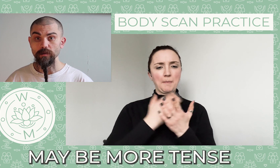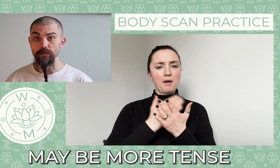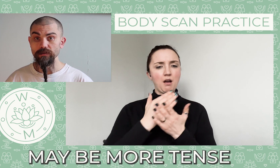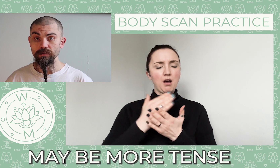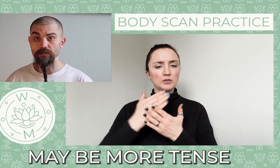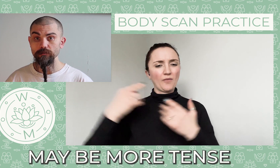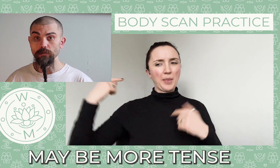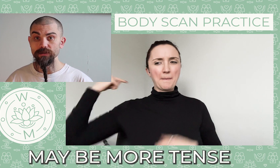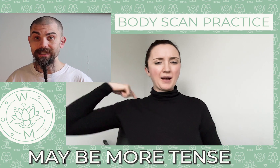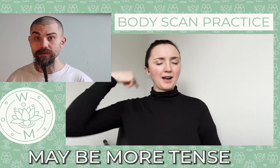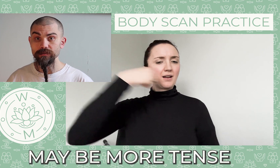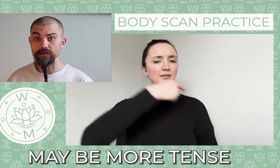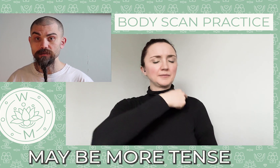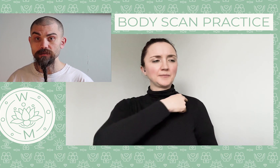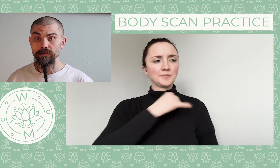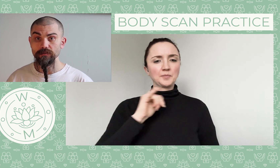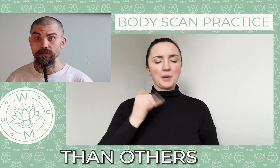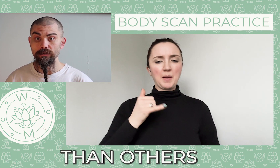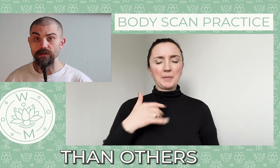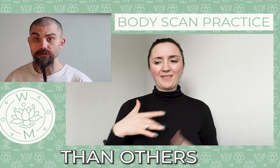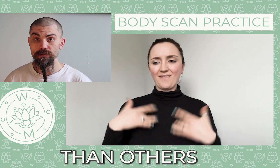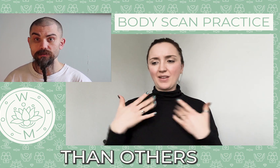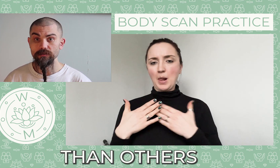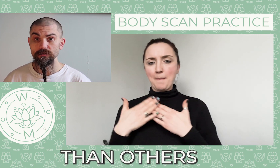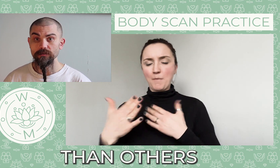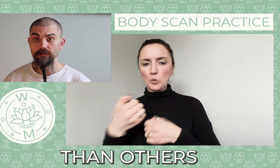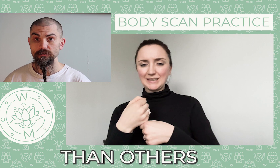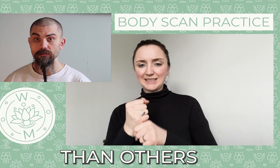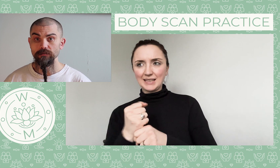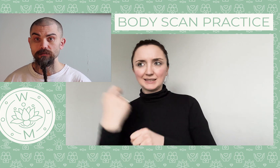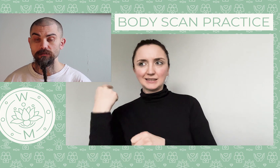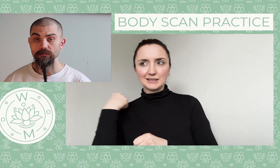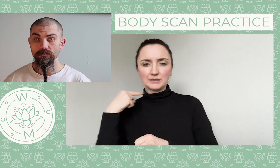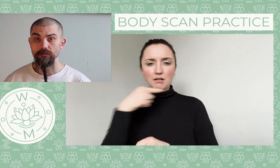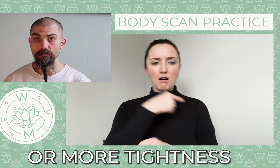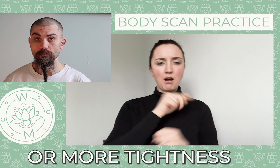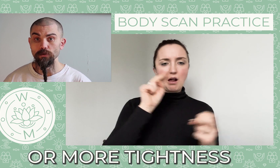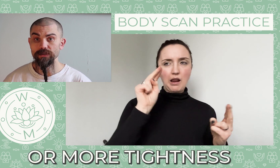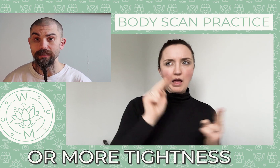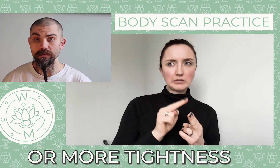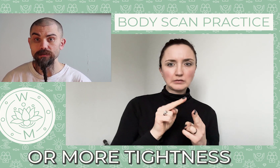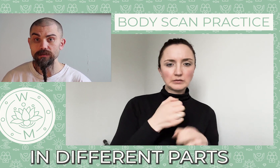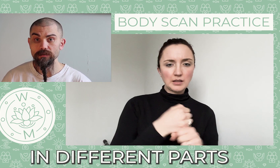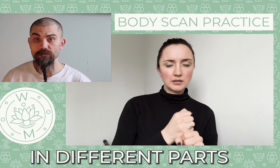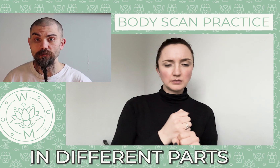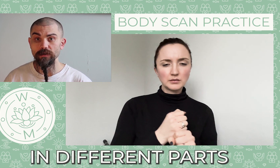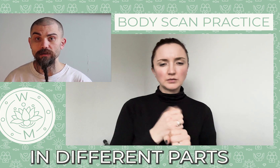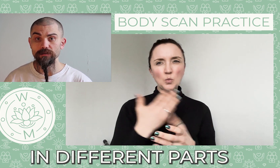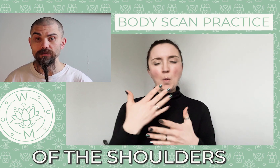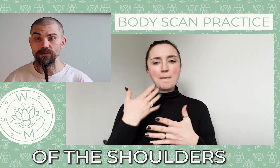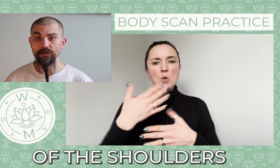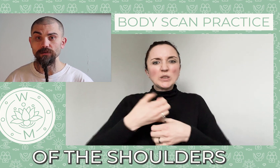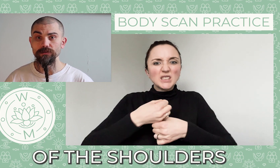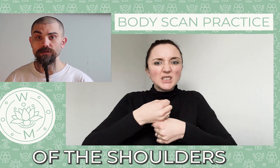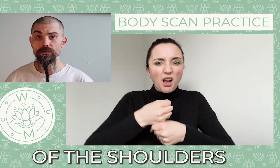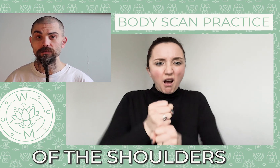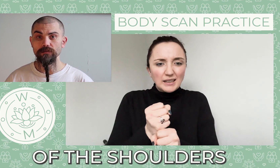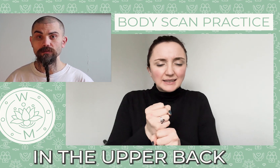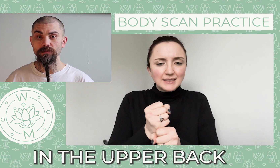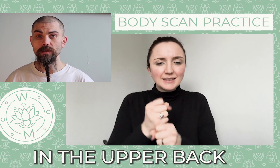maybe more tense than others, or more tightness in different parts of the shoulders, in the upper